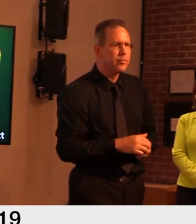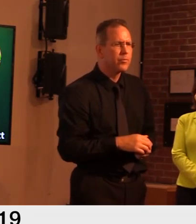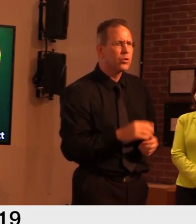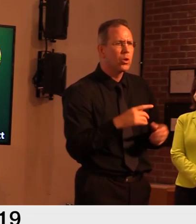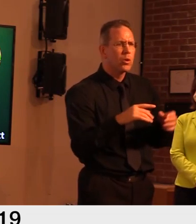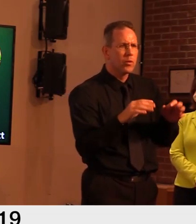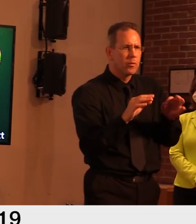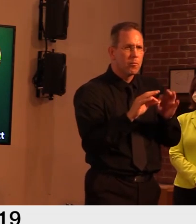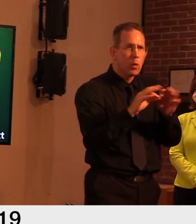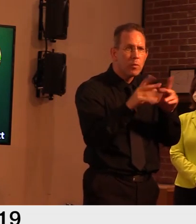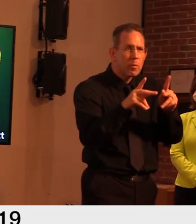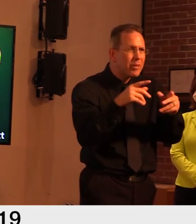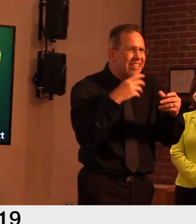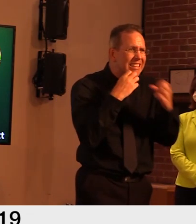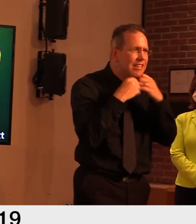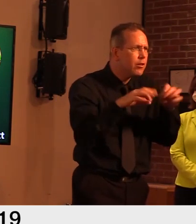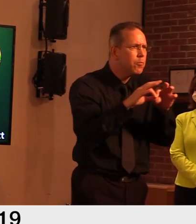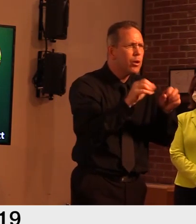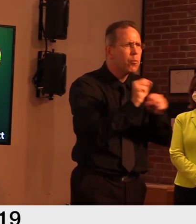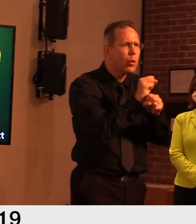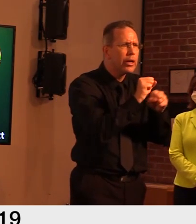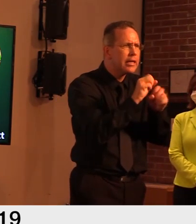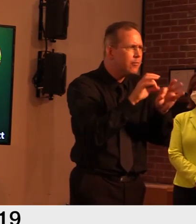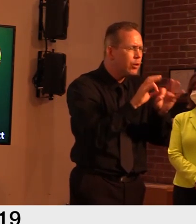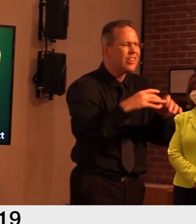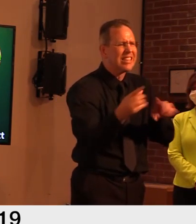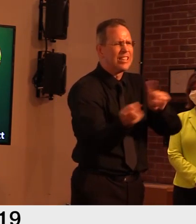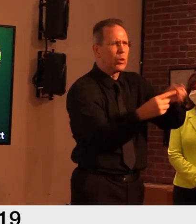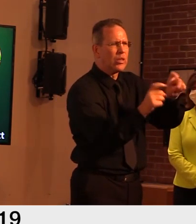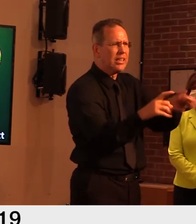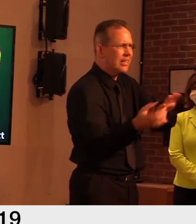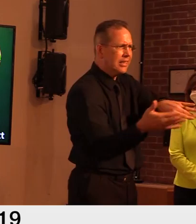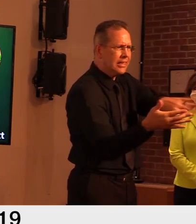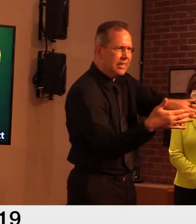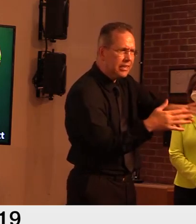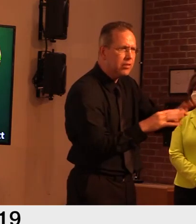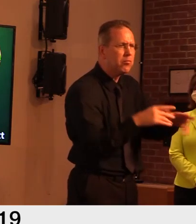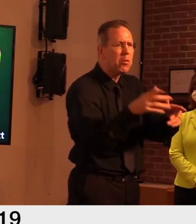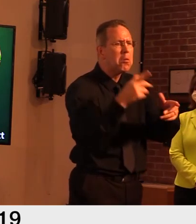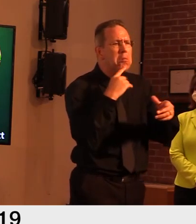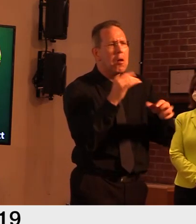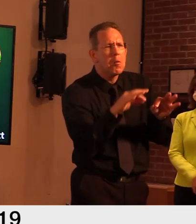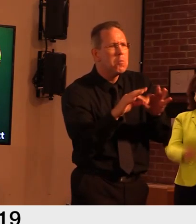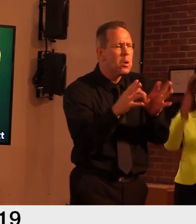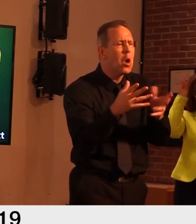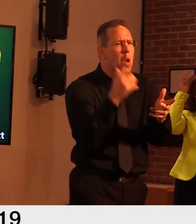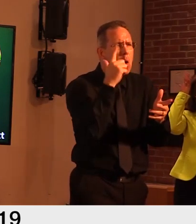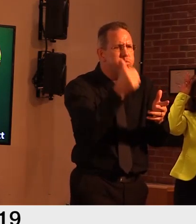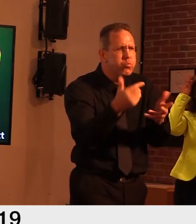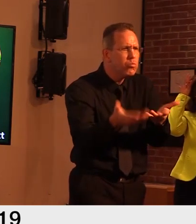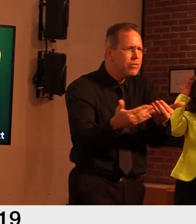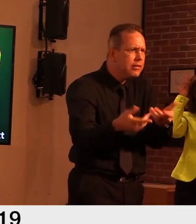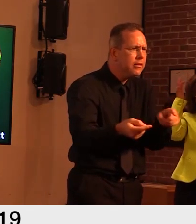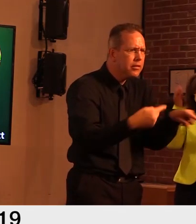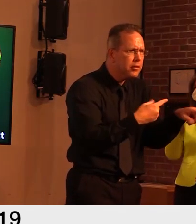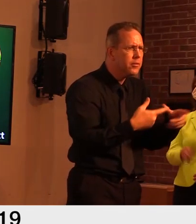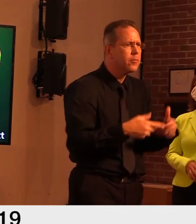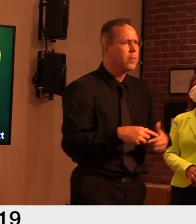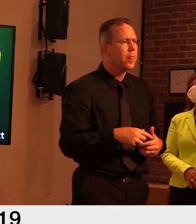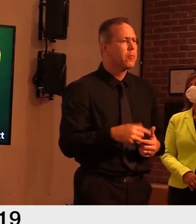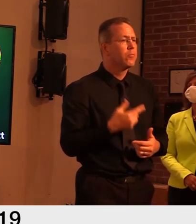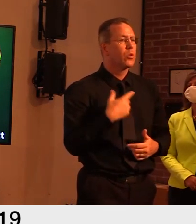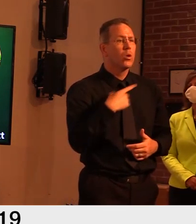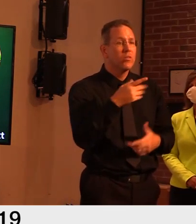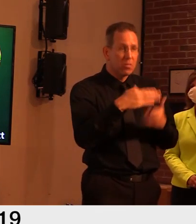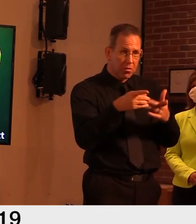Strategically speaking, there are ways that we want to make sure our testing supplies get utilized. If nothing else ever happened,